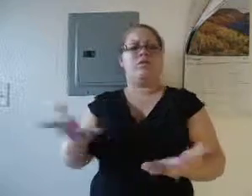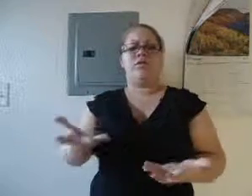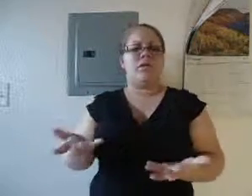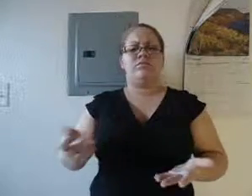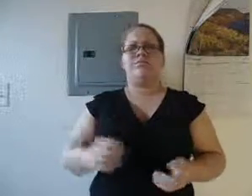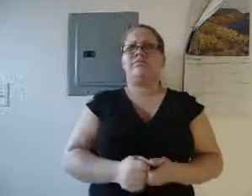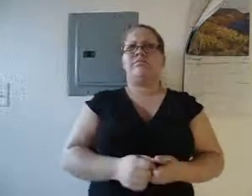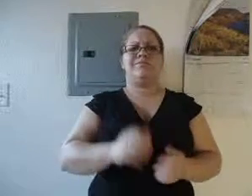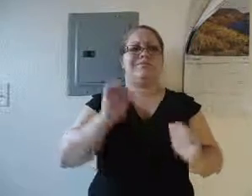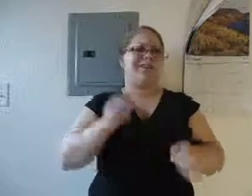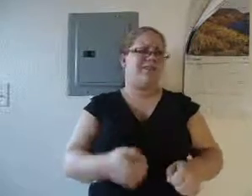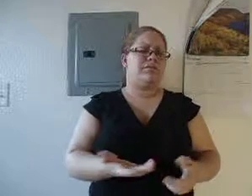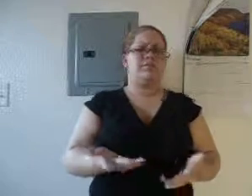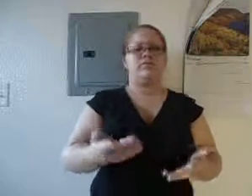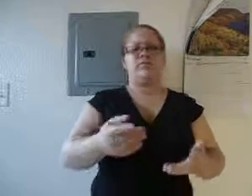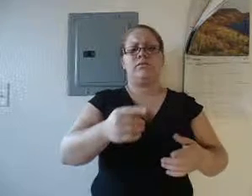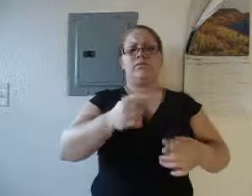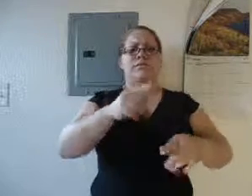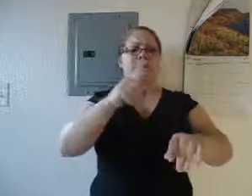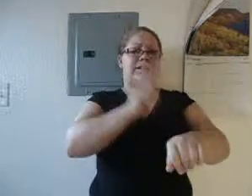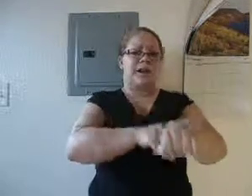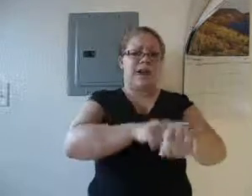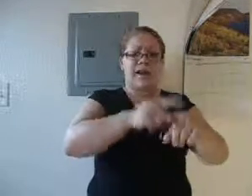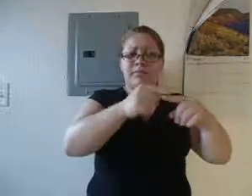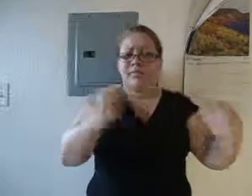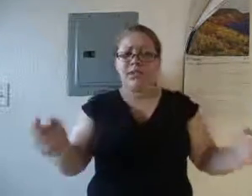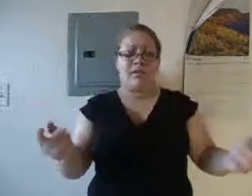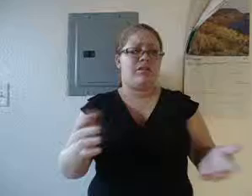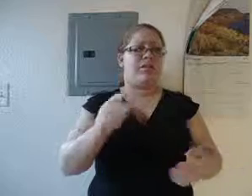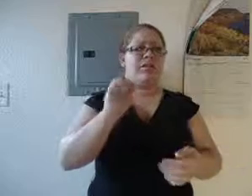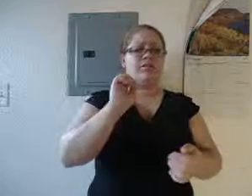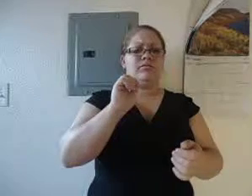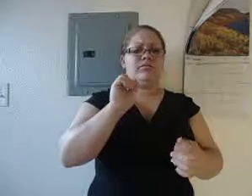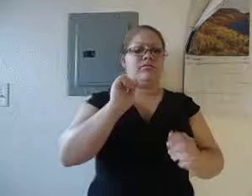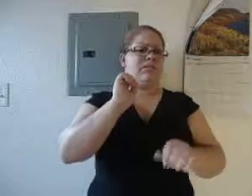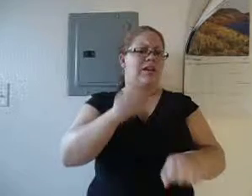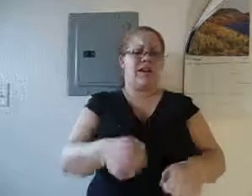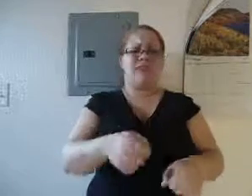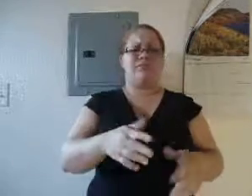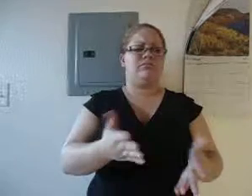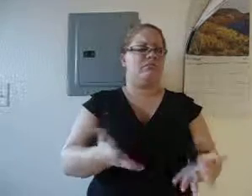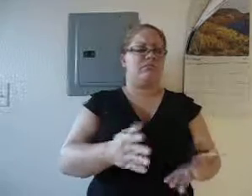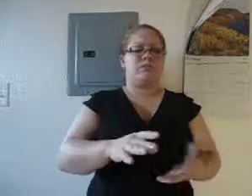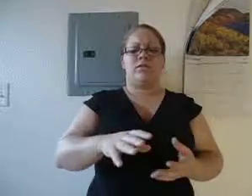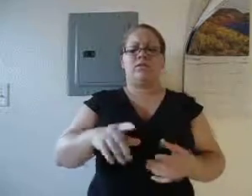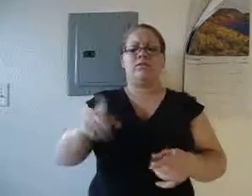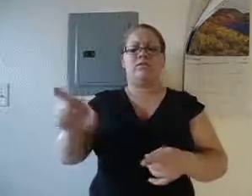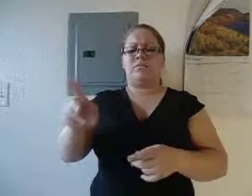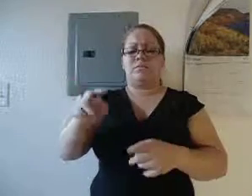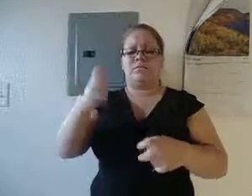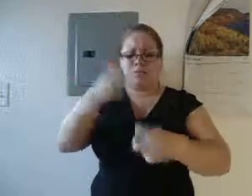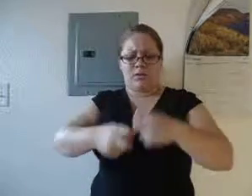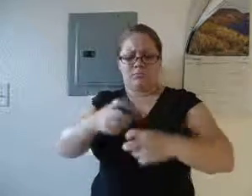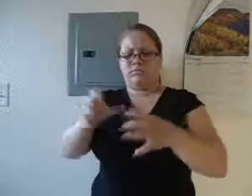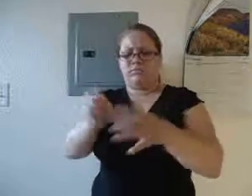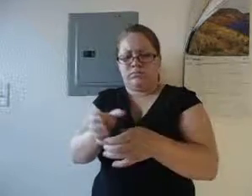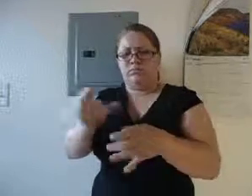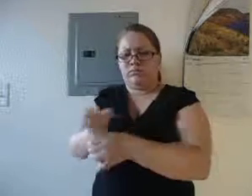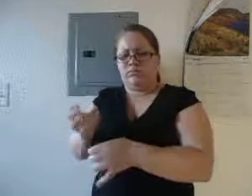a timeline, it could be clustering. It depends on what the pattern of organization was in that reading that they were doing, and often it's a